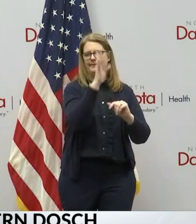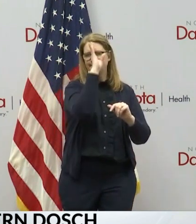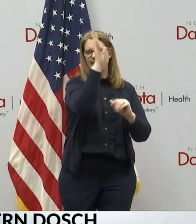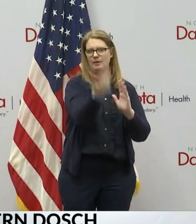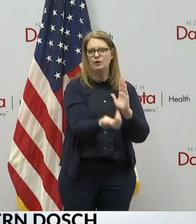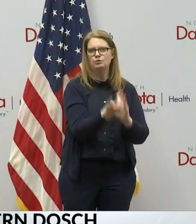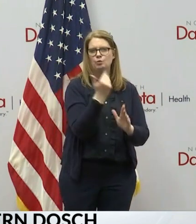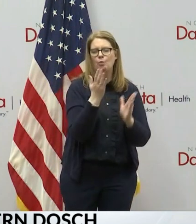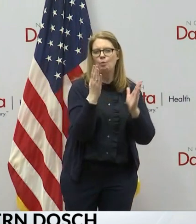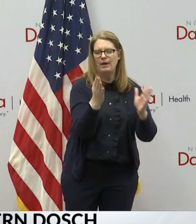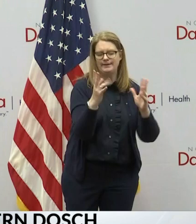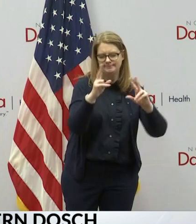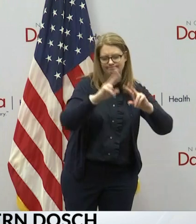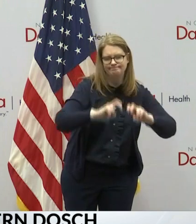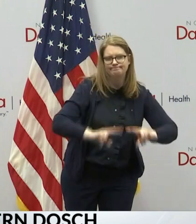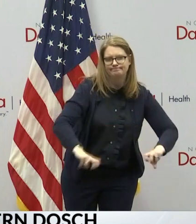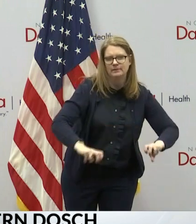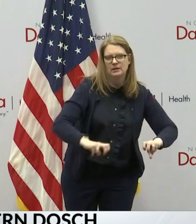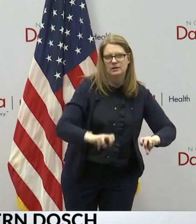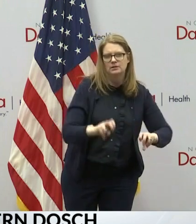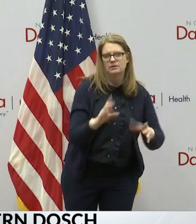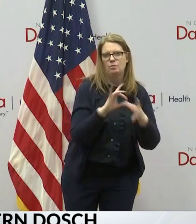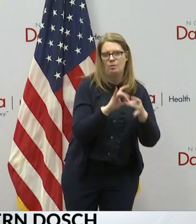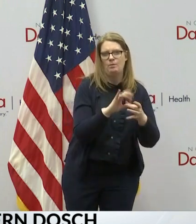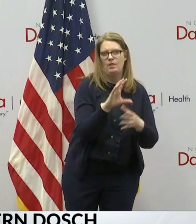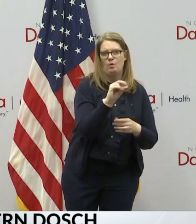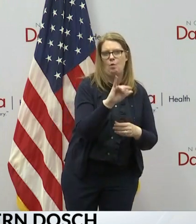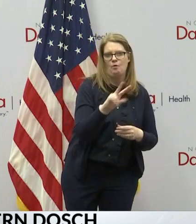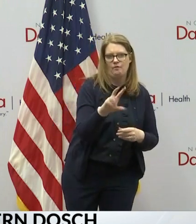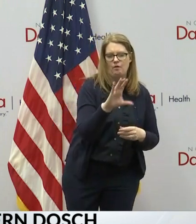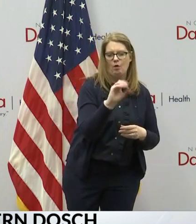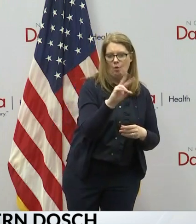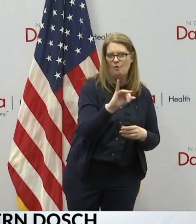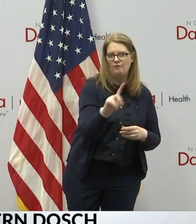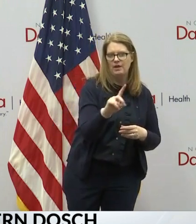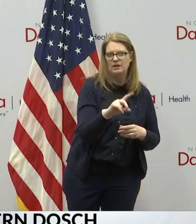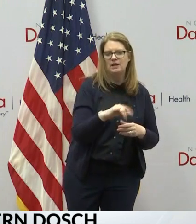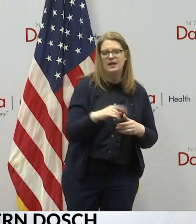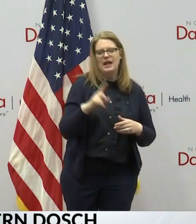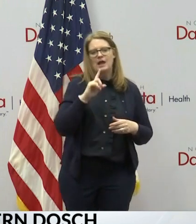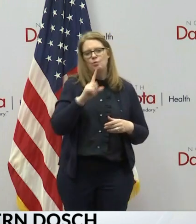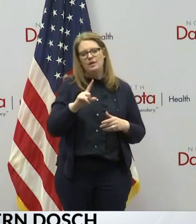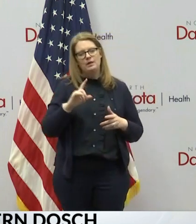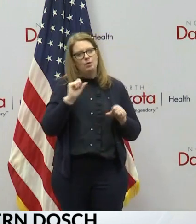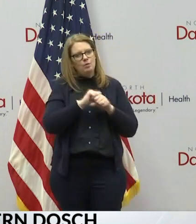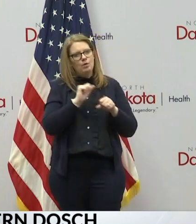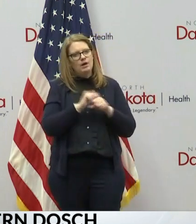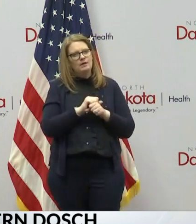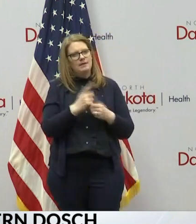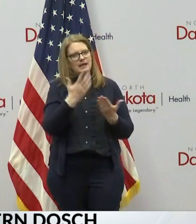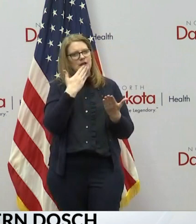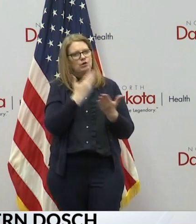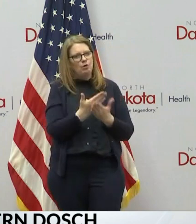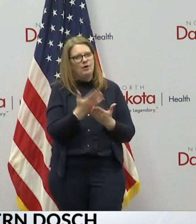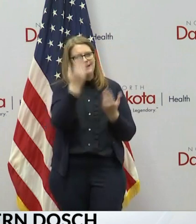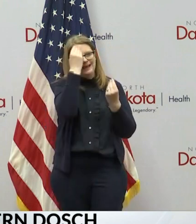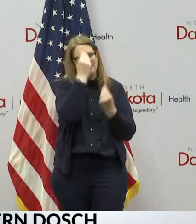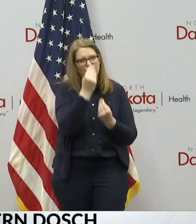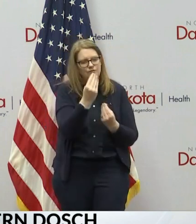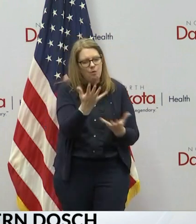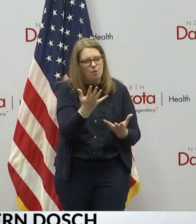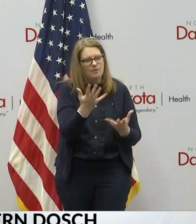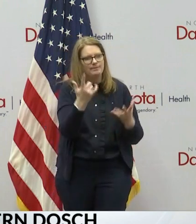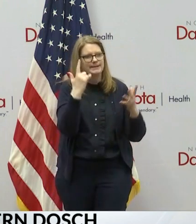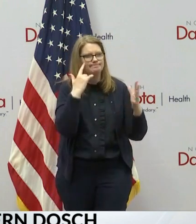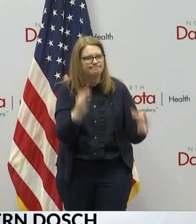COVID cases. We're making informed decisions, and that's the way it should be. We want to be strategic in how